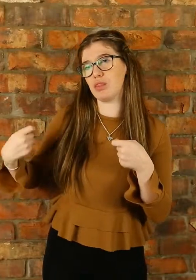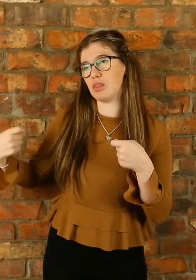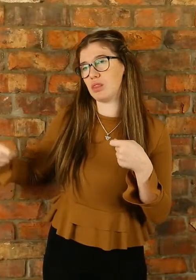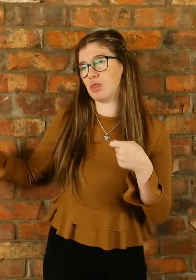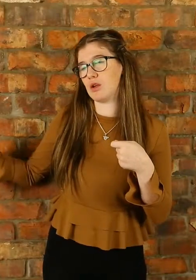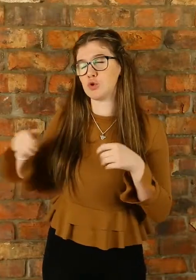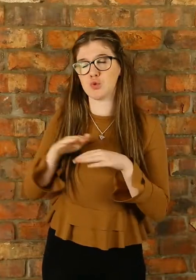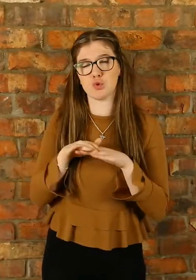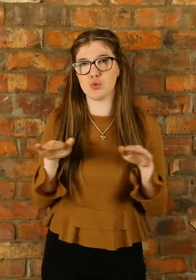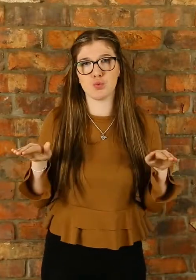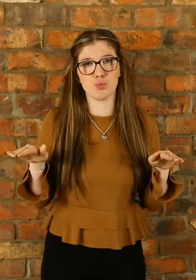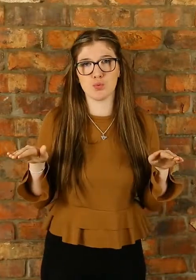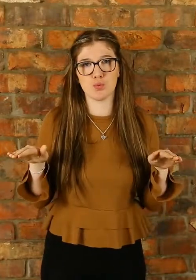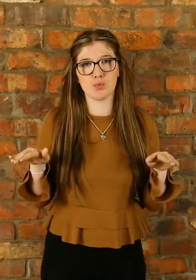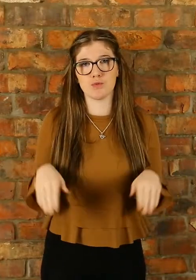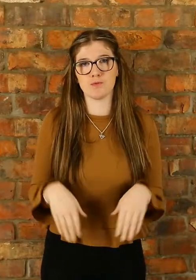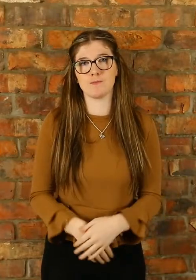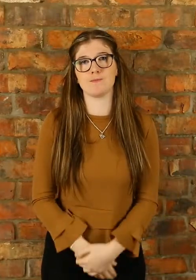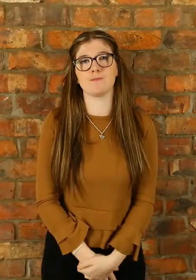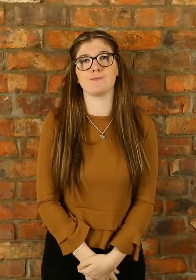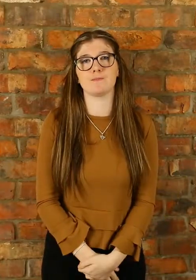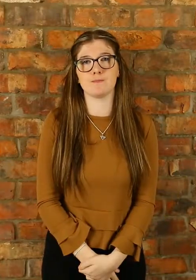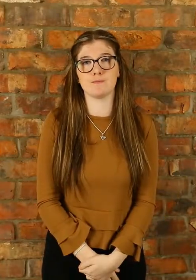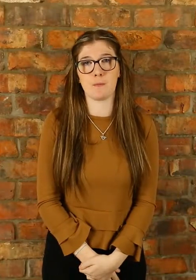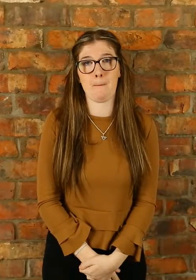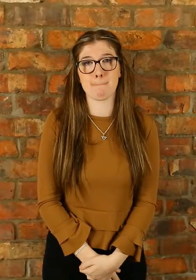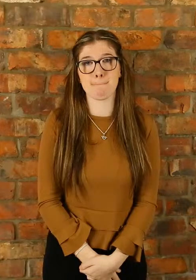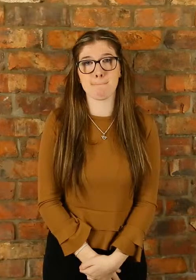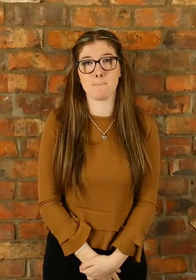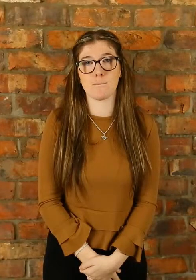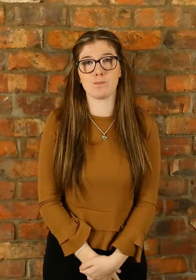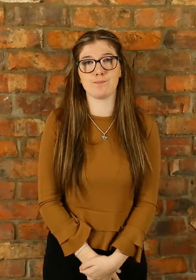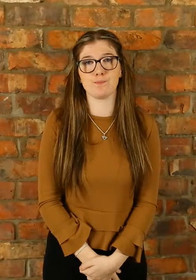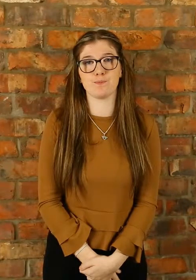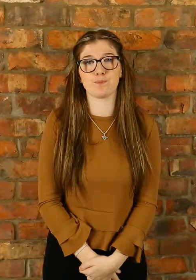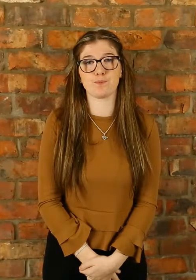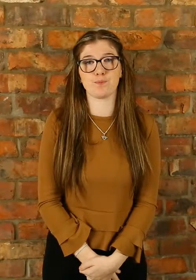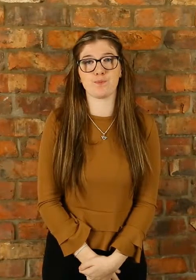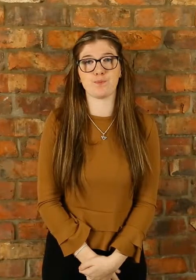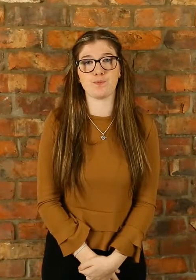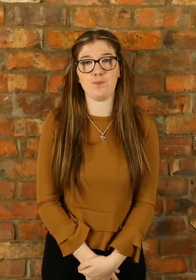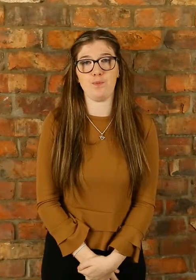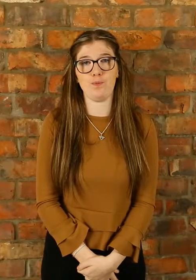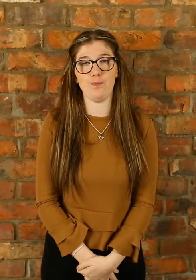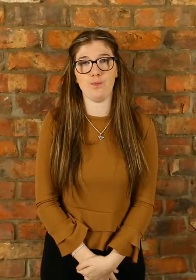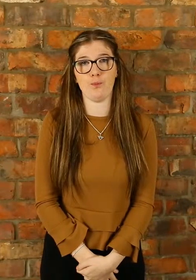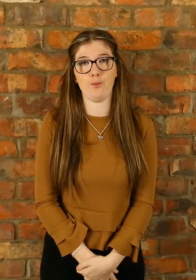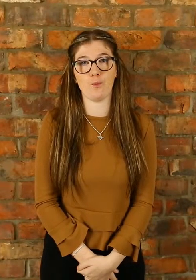And lastly, please don't waffle on. Keep your sentences short, straight to the point, and